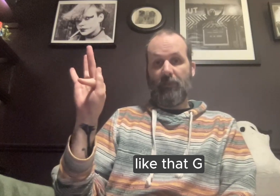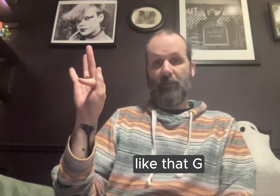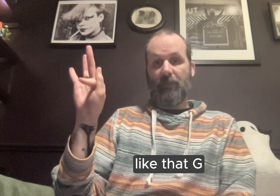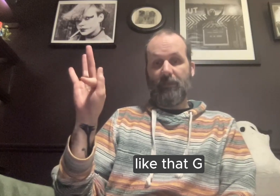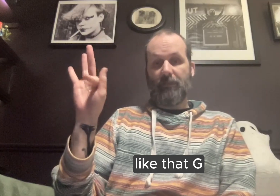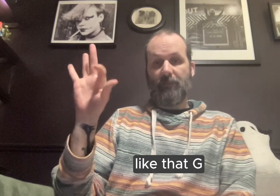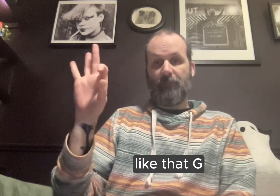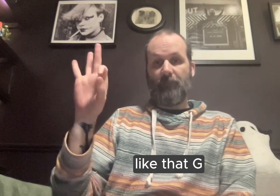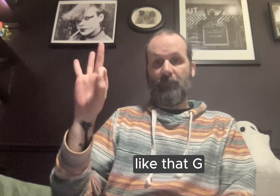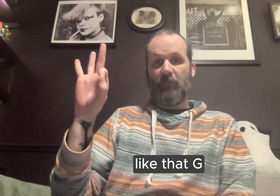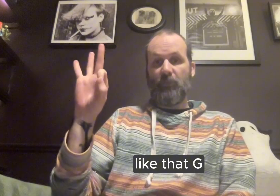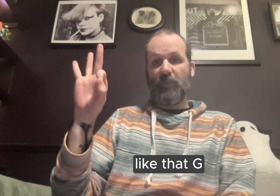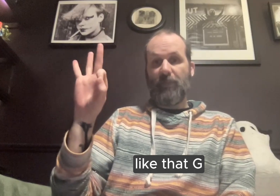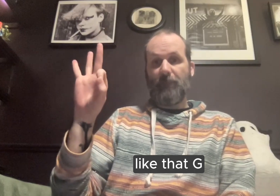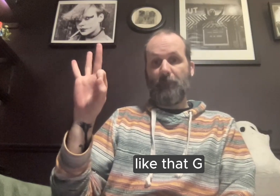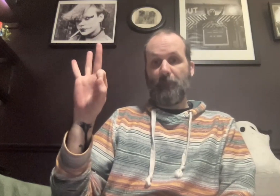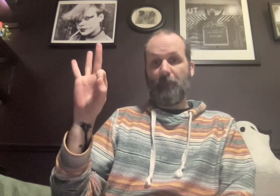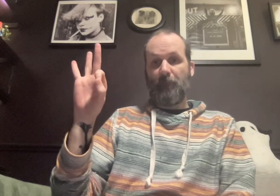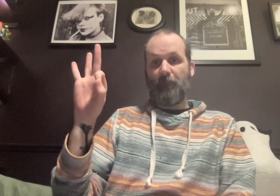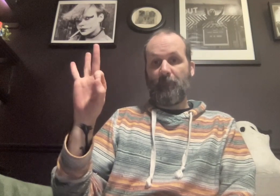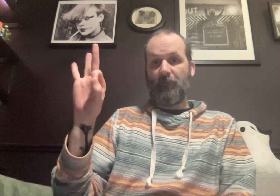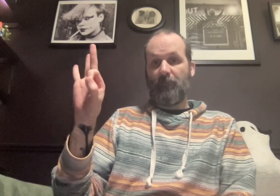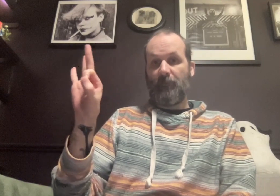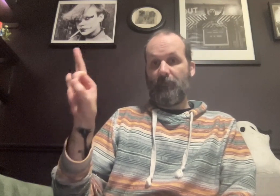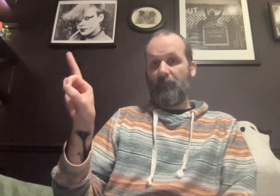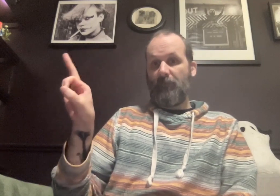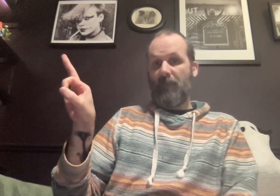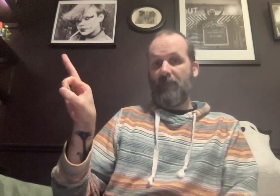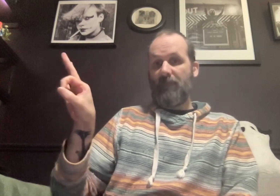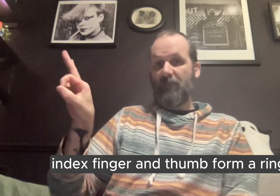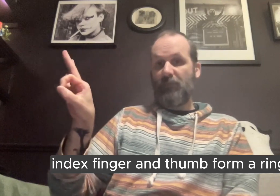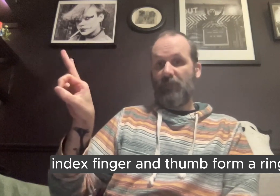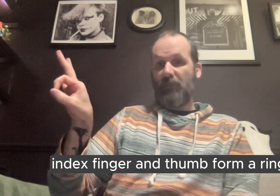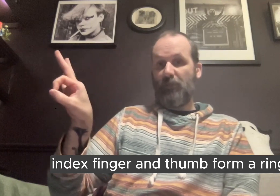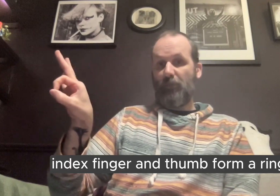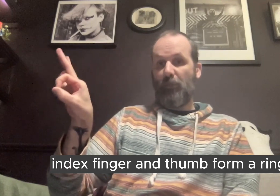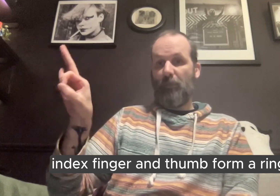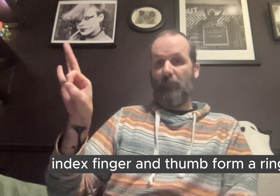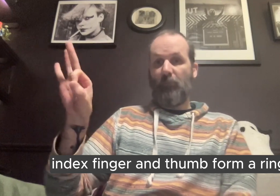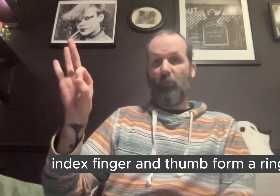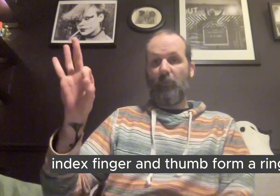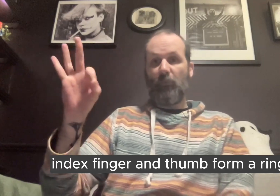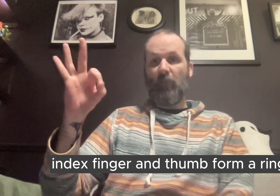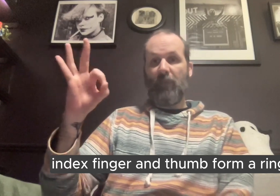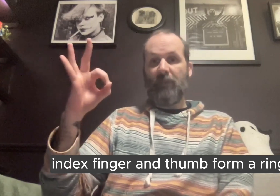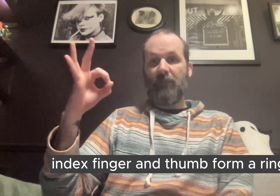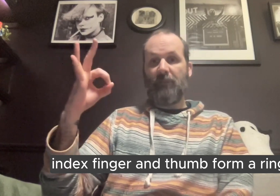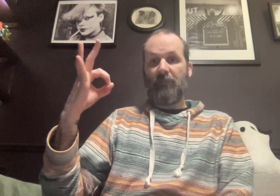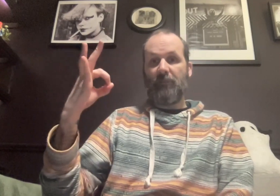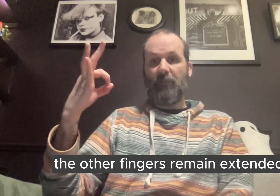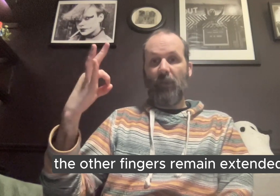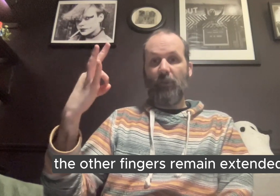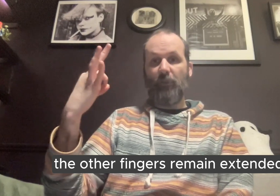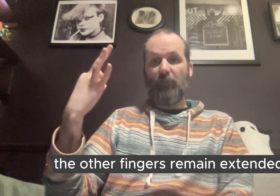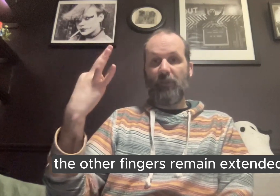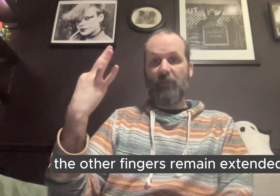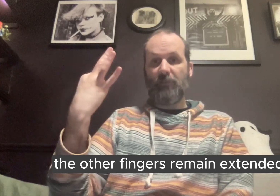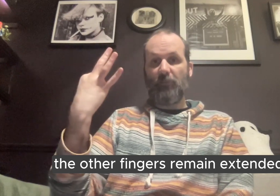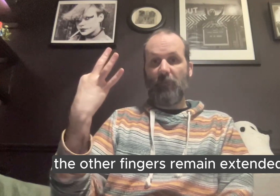Like that. G. The index finger and thumb form a ring. The other fingers